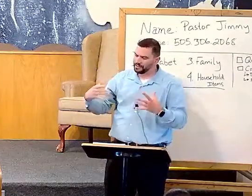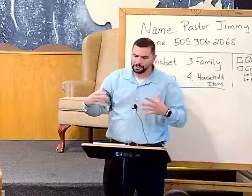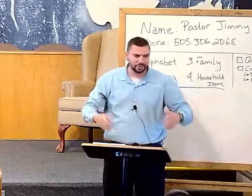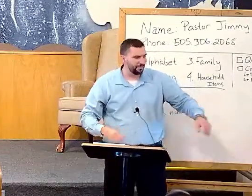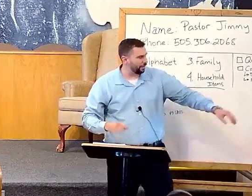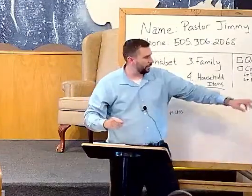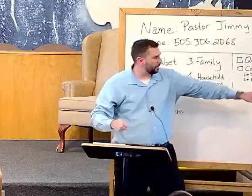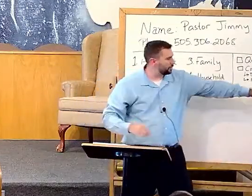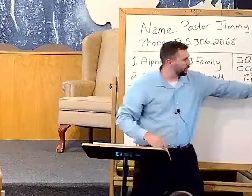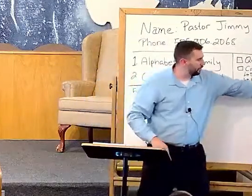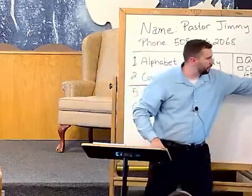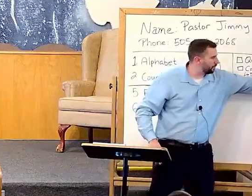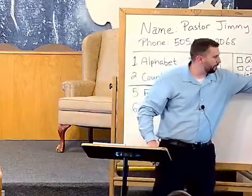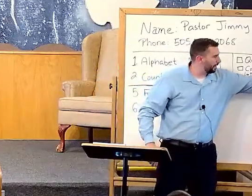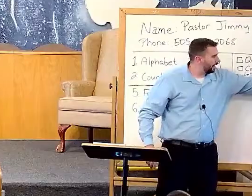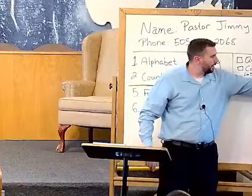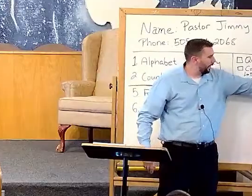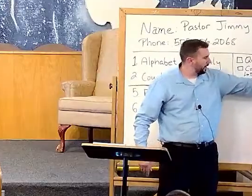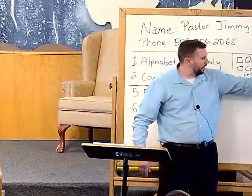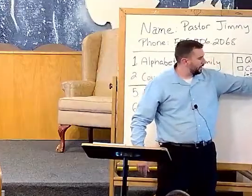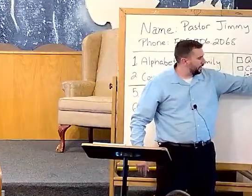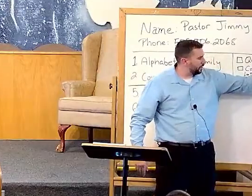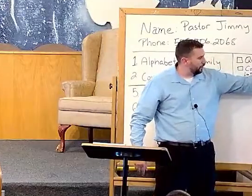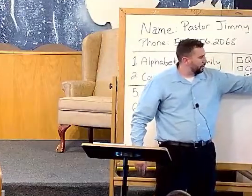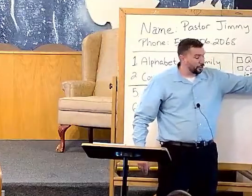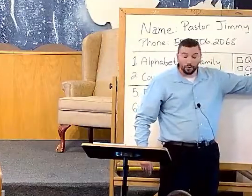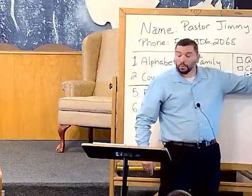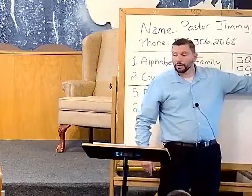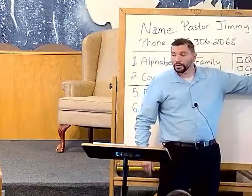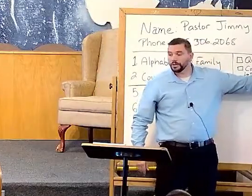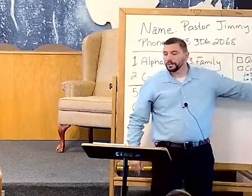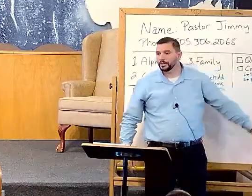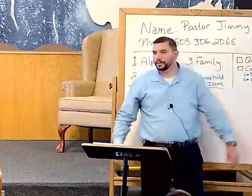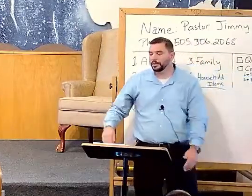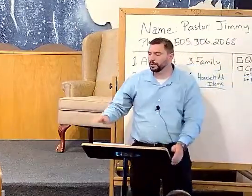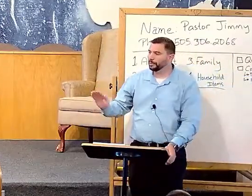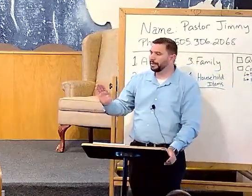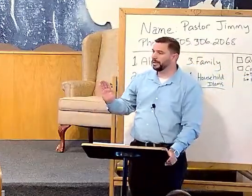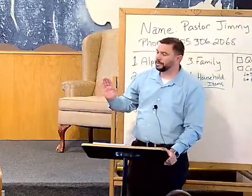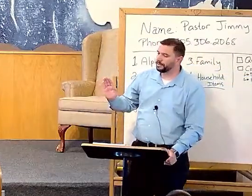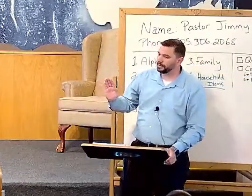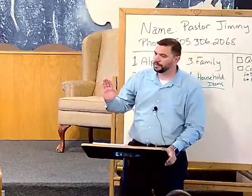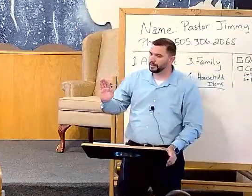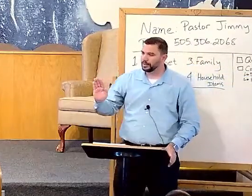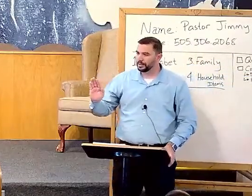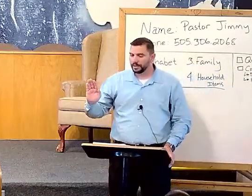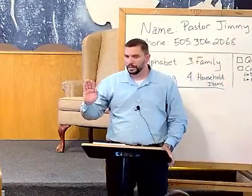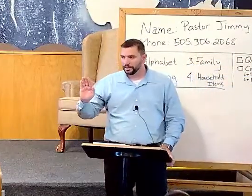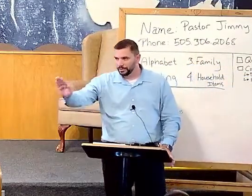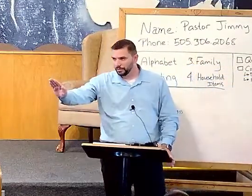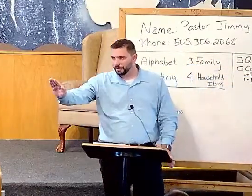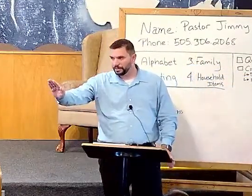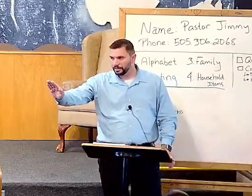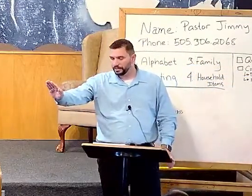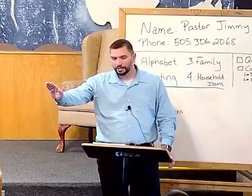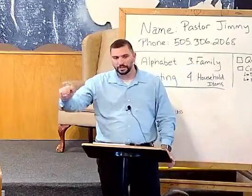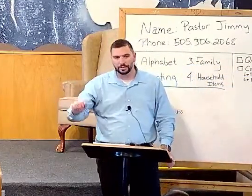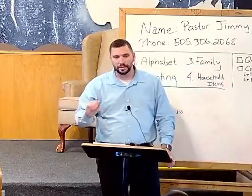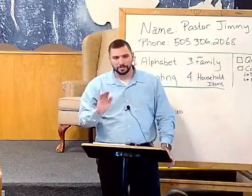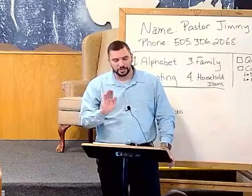specific when it comes to you. And then your, open hand, your. I'm going to say